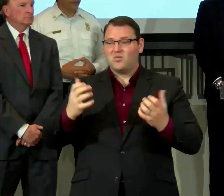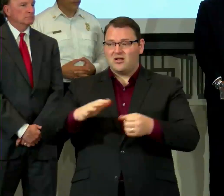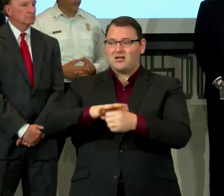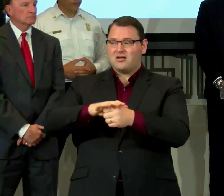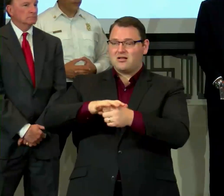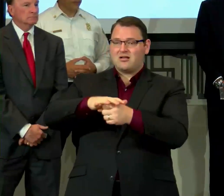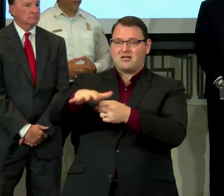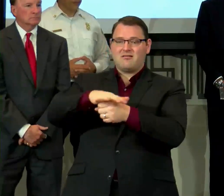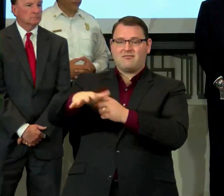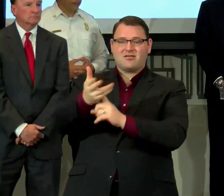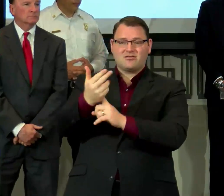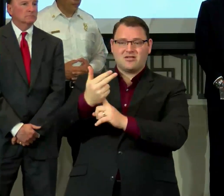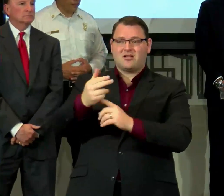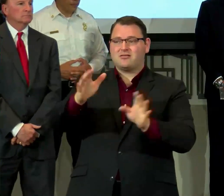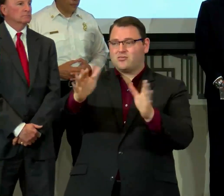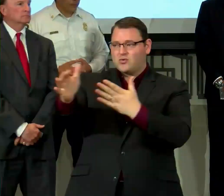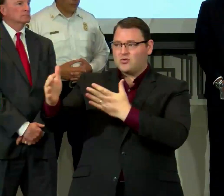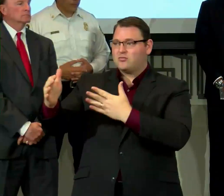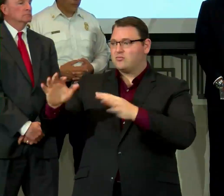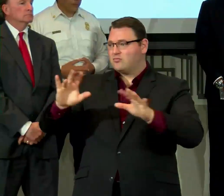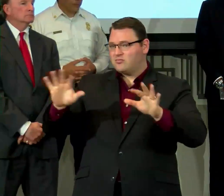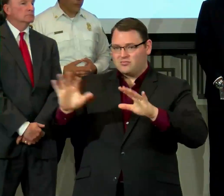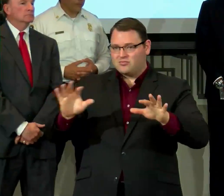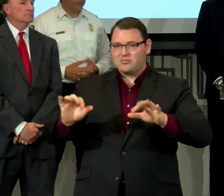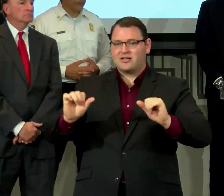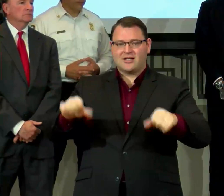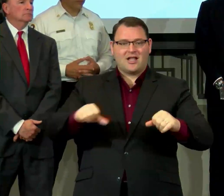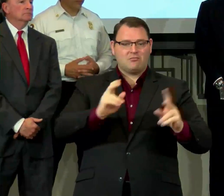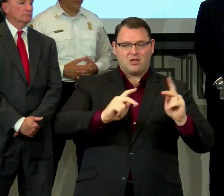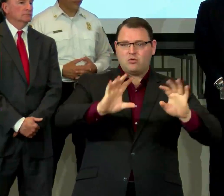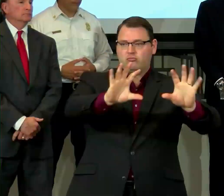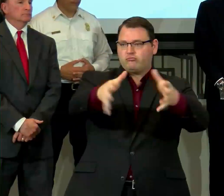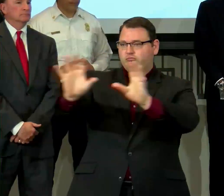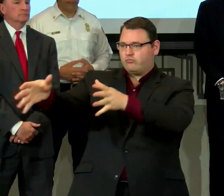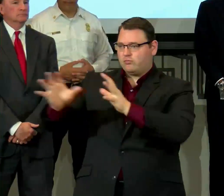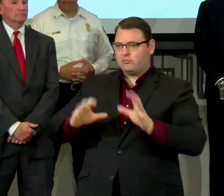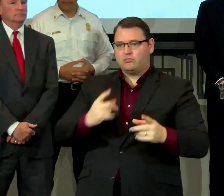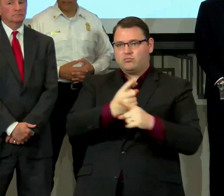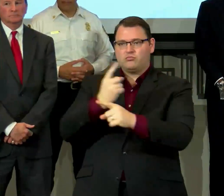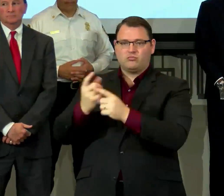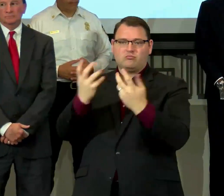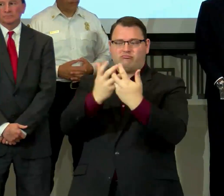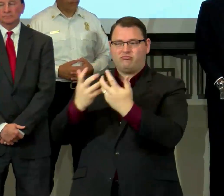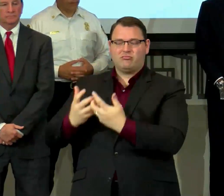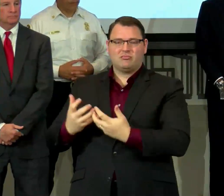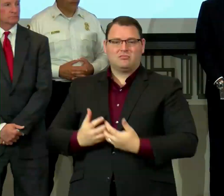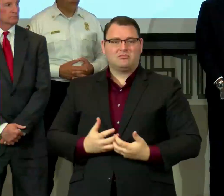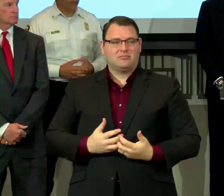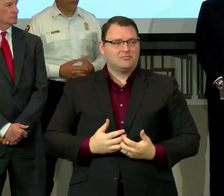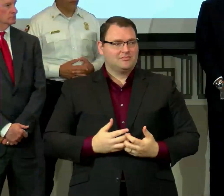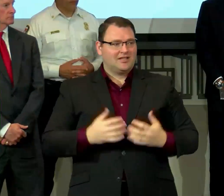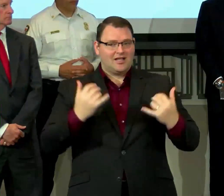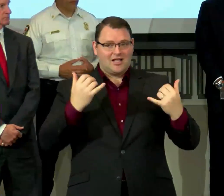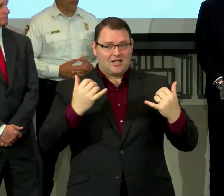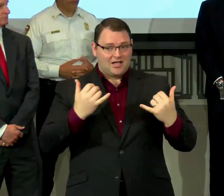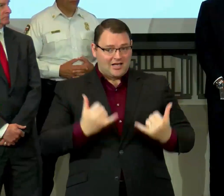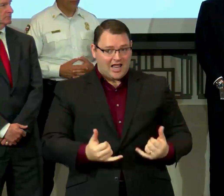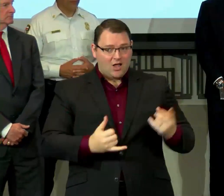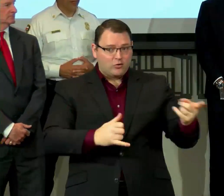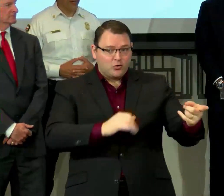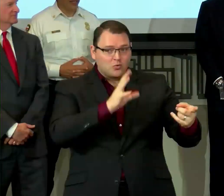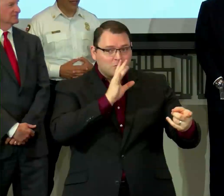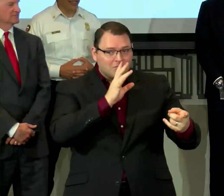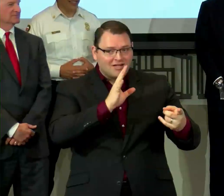that we can kind of group people where they need to be appropriately. Nada para mí en